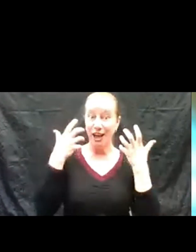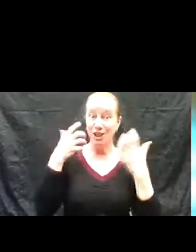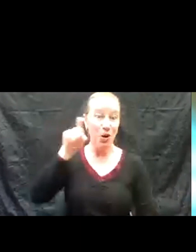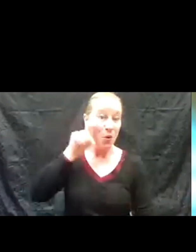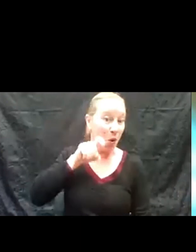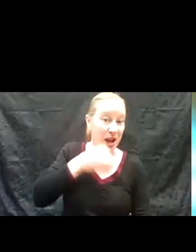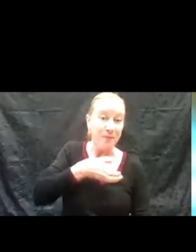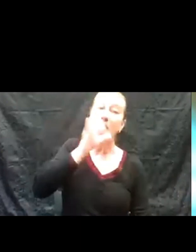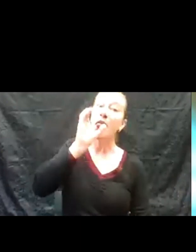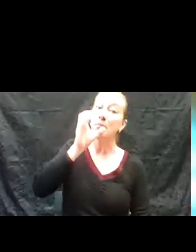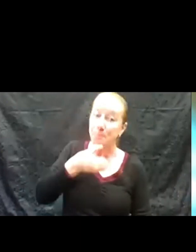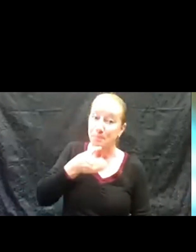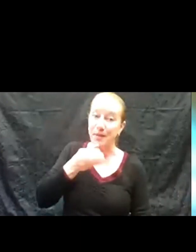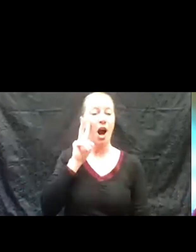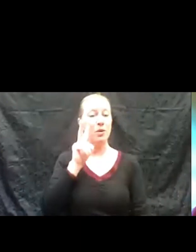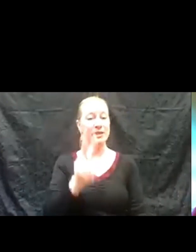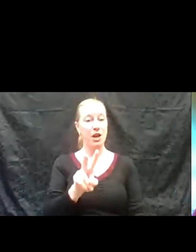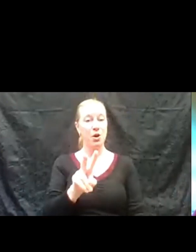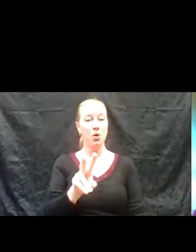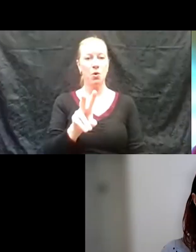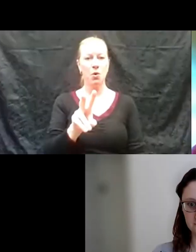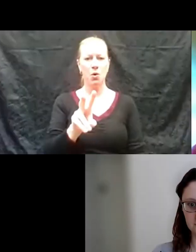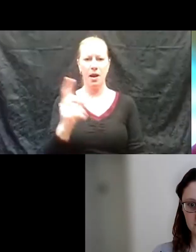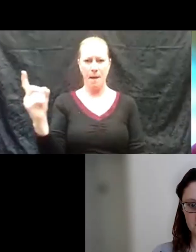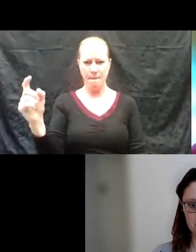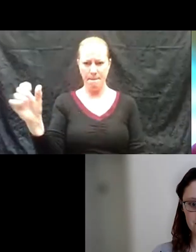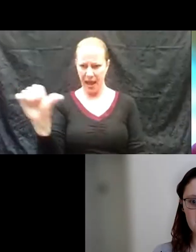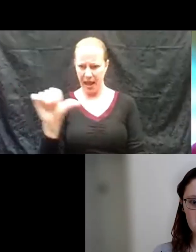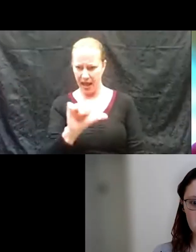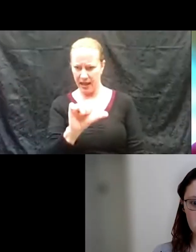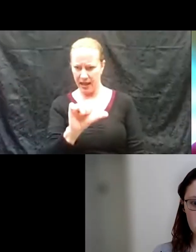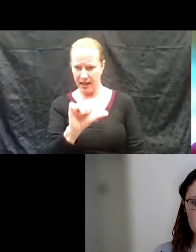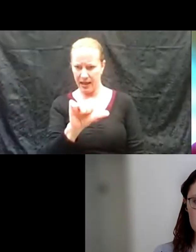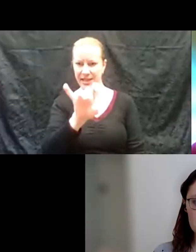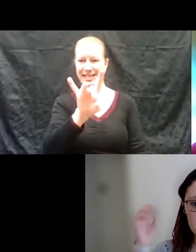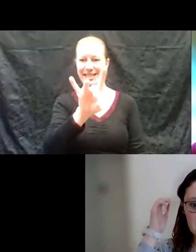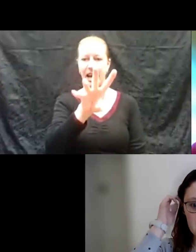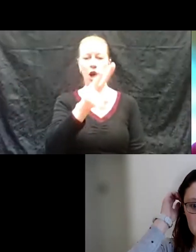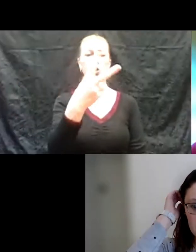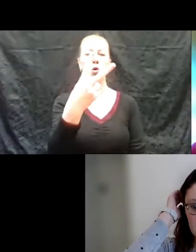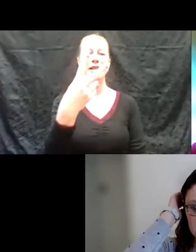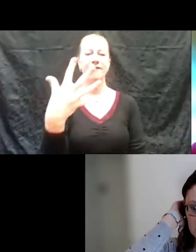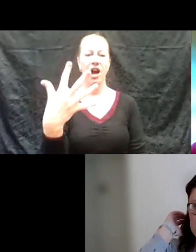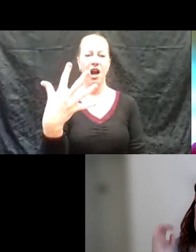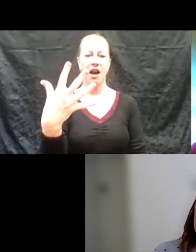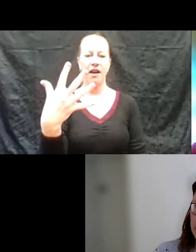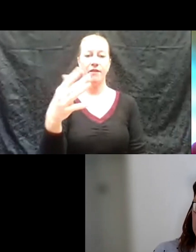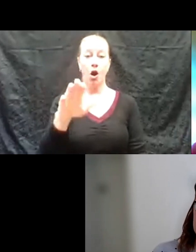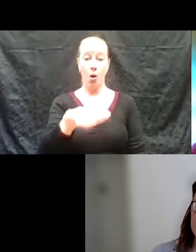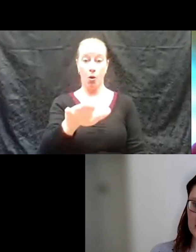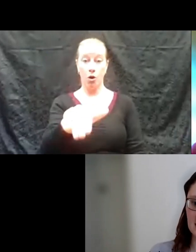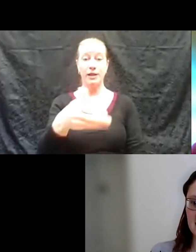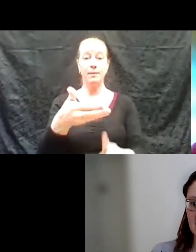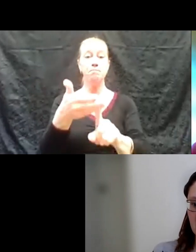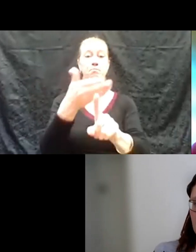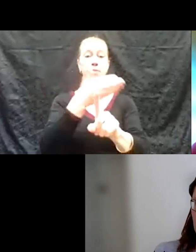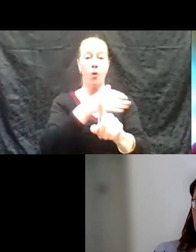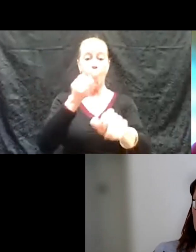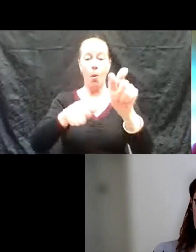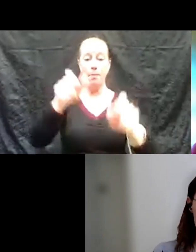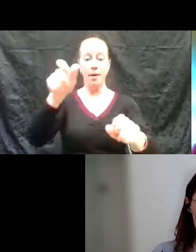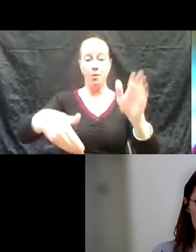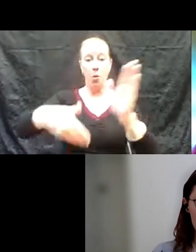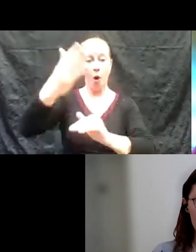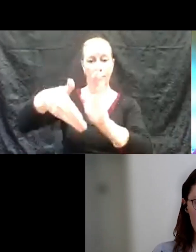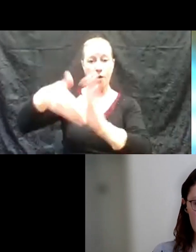water, and I see you back at 10:25. Juliana, just before people leave,